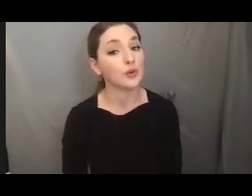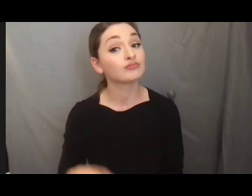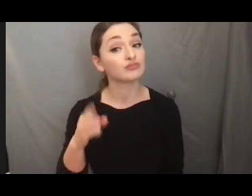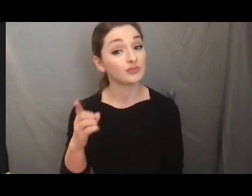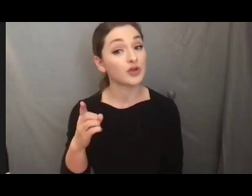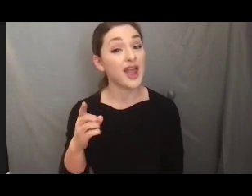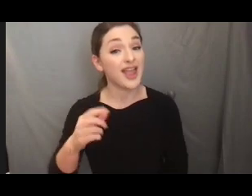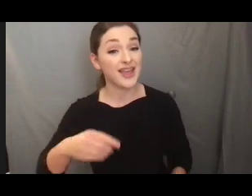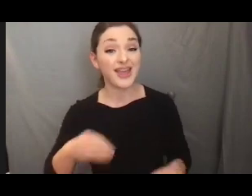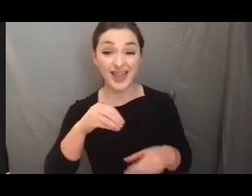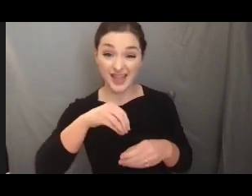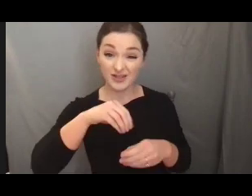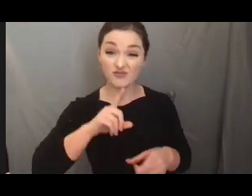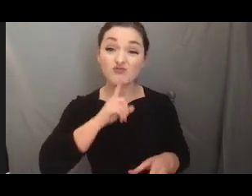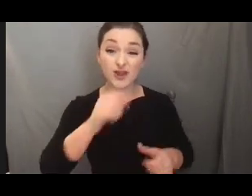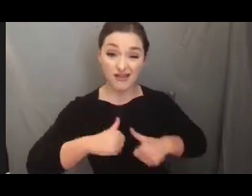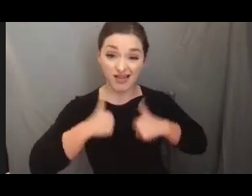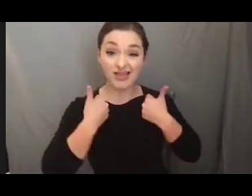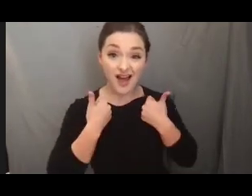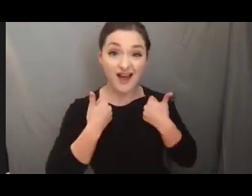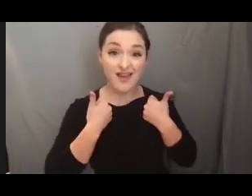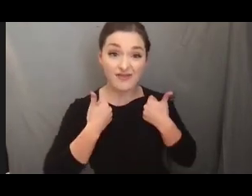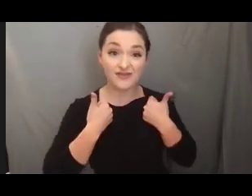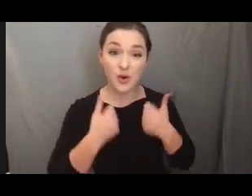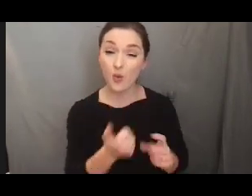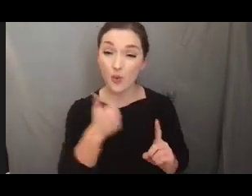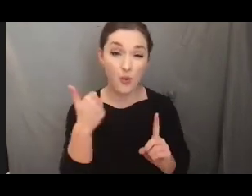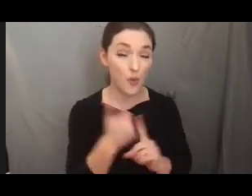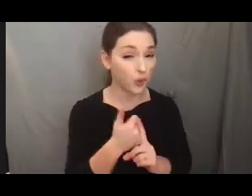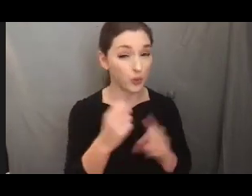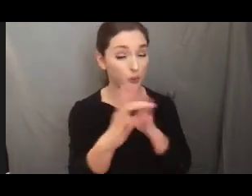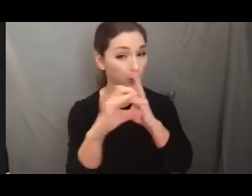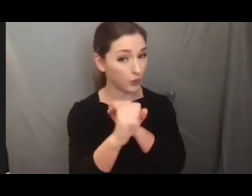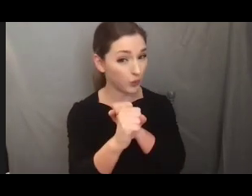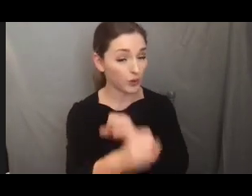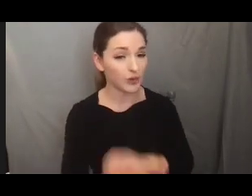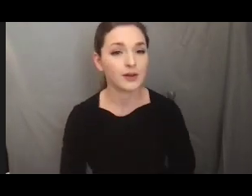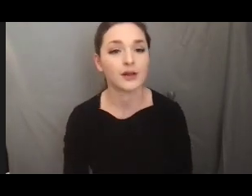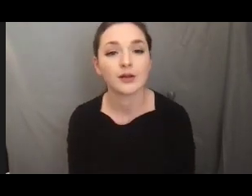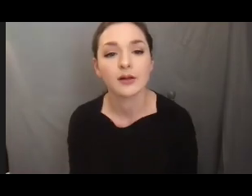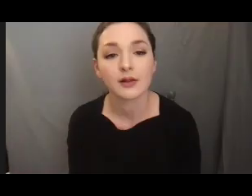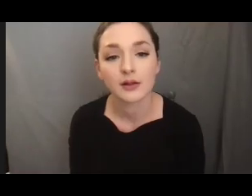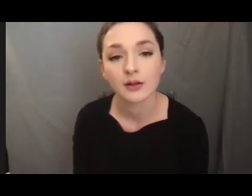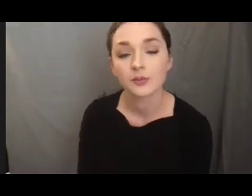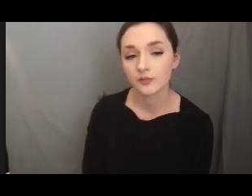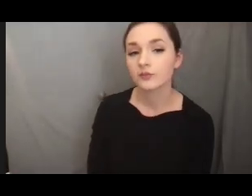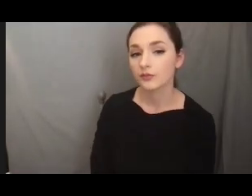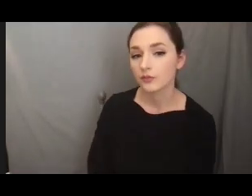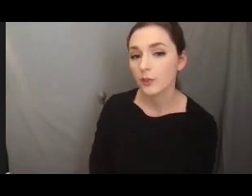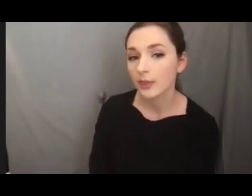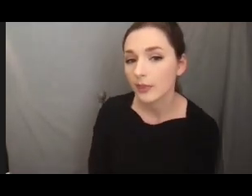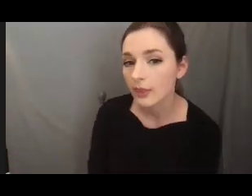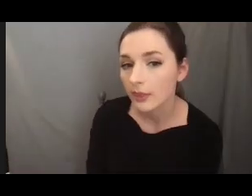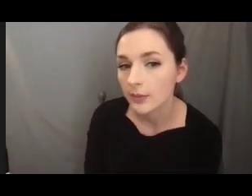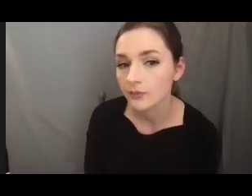in Yeah. person. And Very we're- cool We're going to look concept. at it one more time upstairs from that room straight across, and I think you may be able to see it better. So we'll Okay. do that